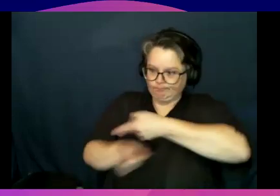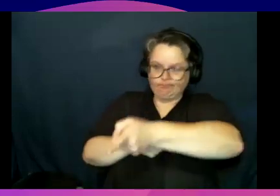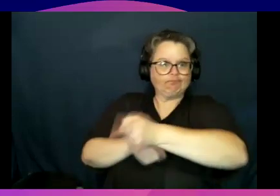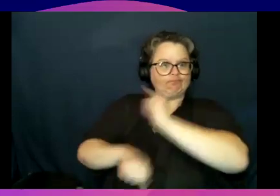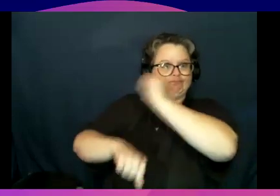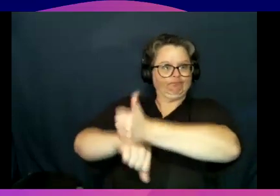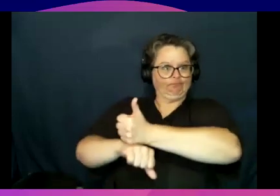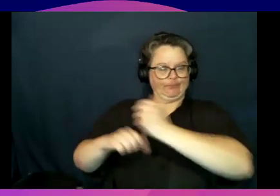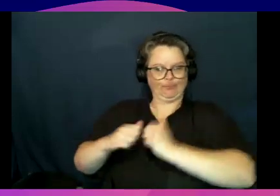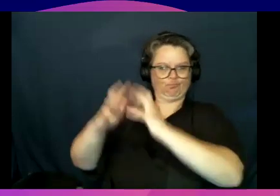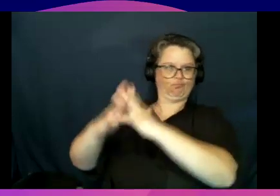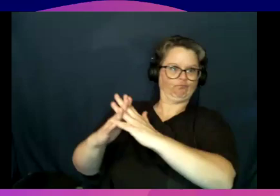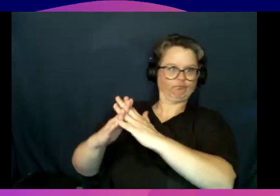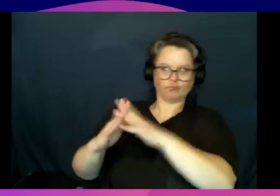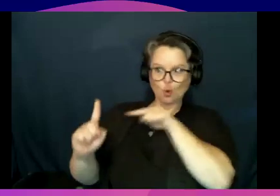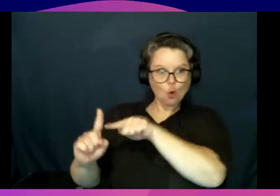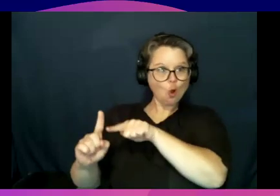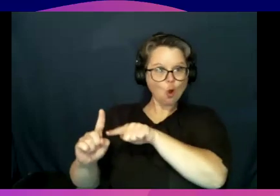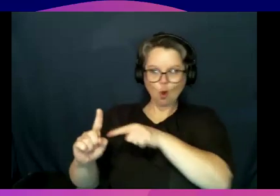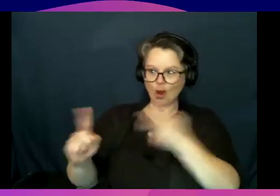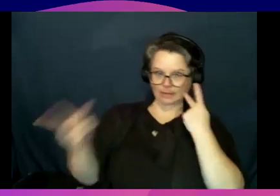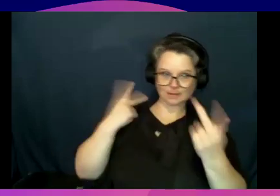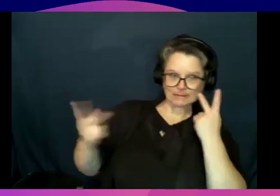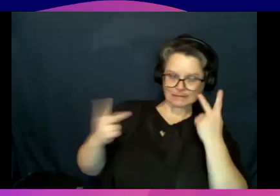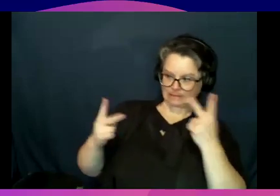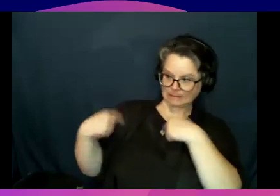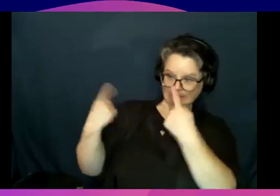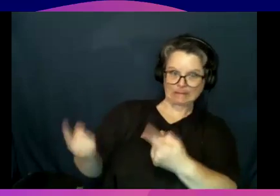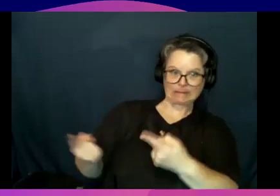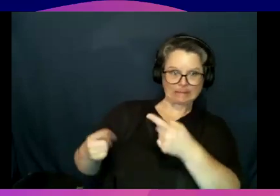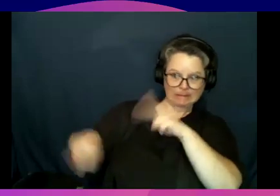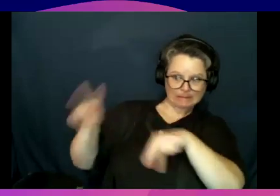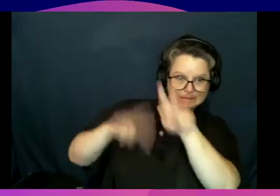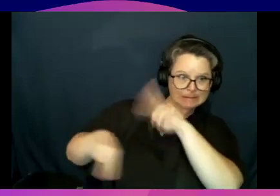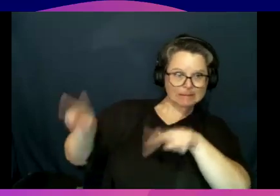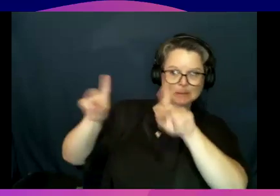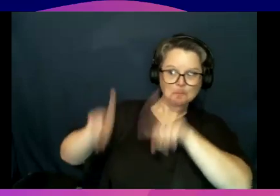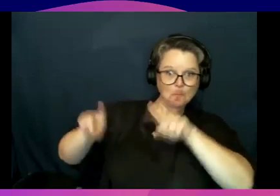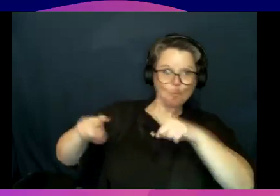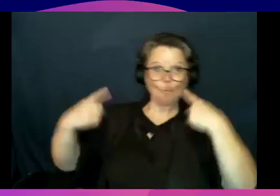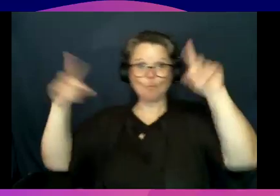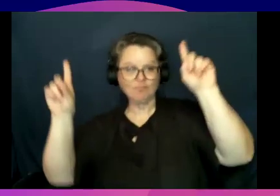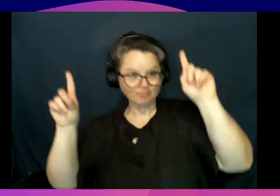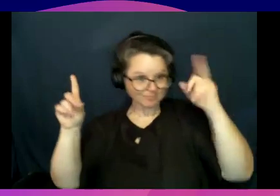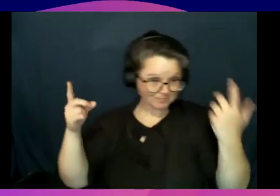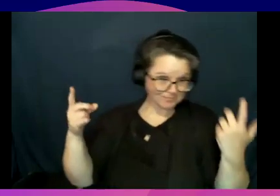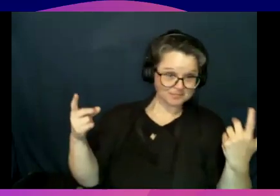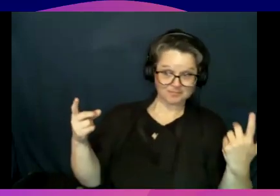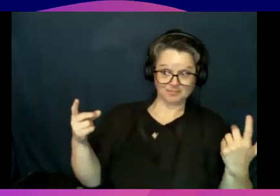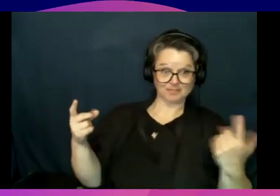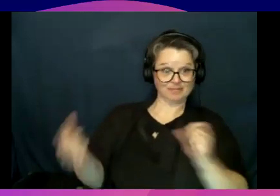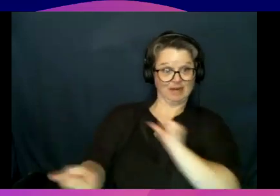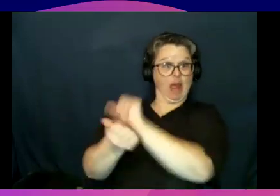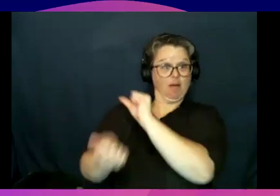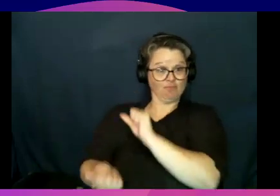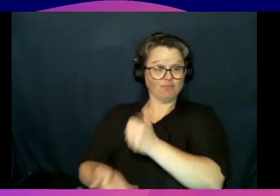to resist the traditional ideas that we've been taught about just more is better, more numbers are better,